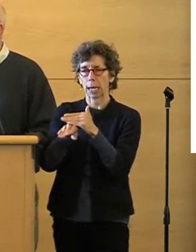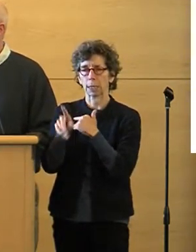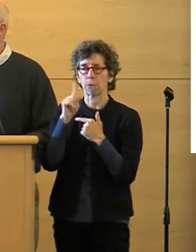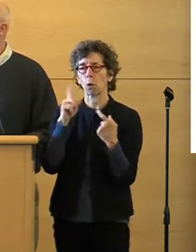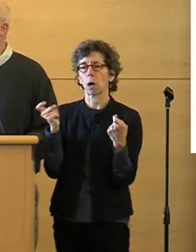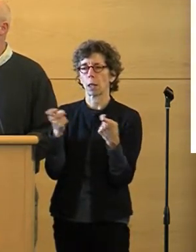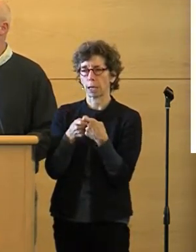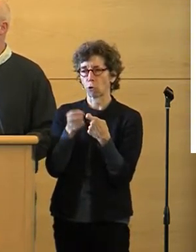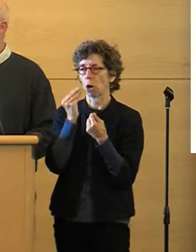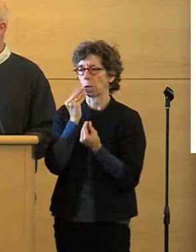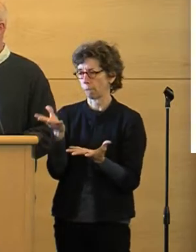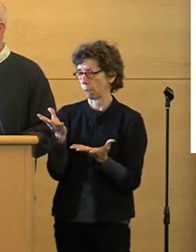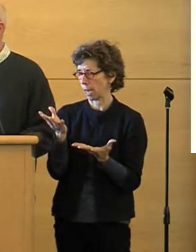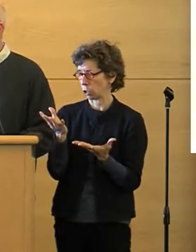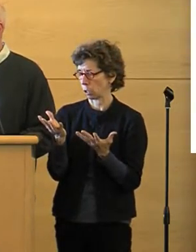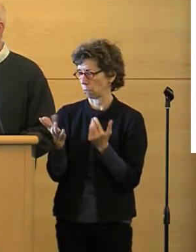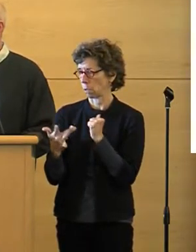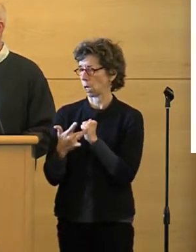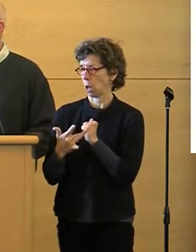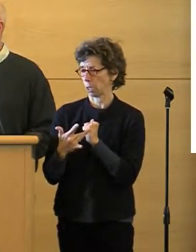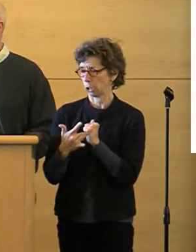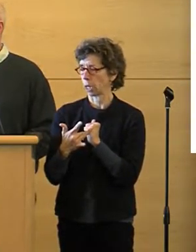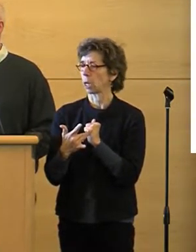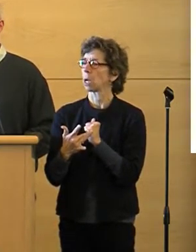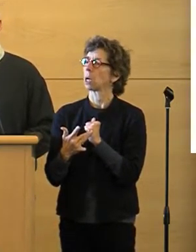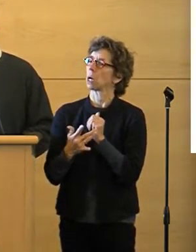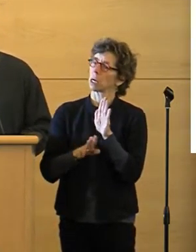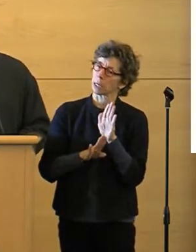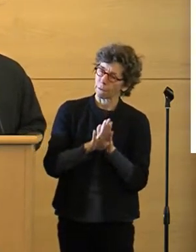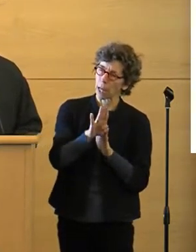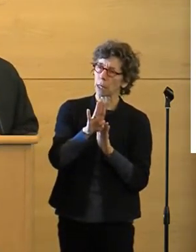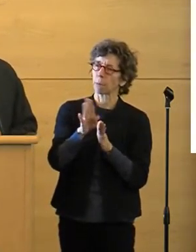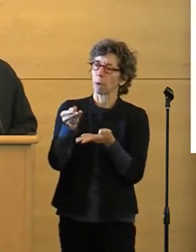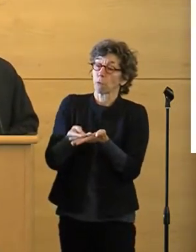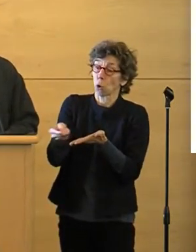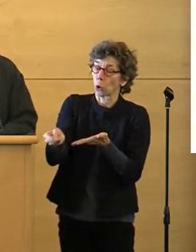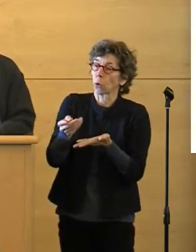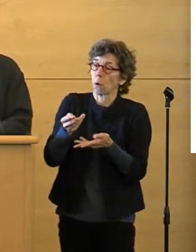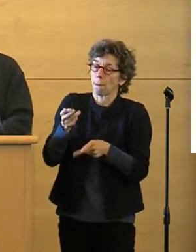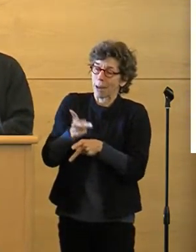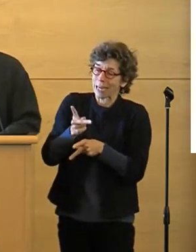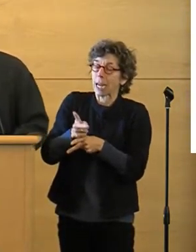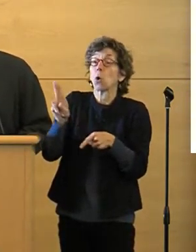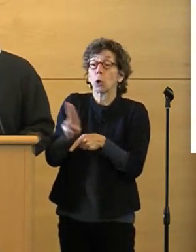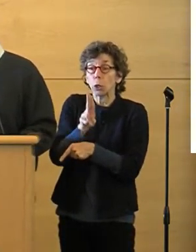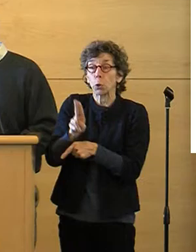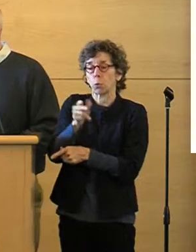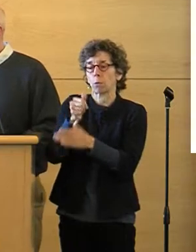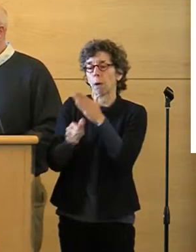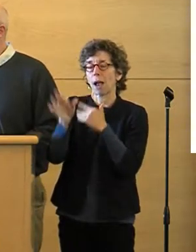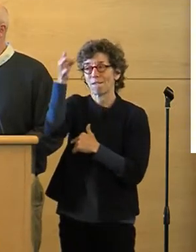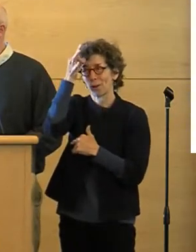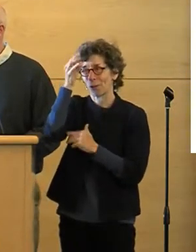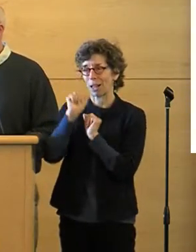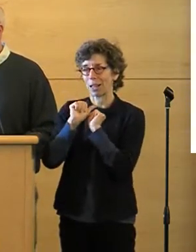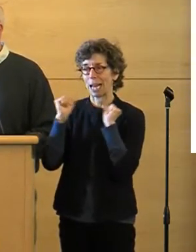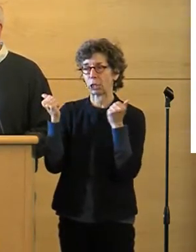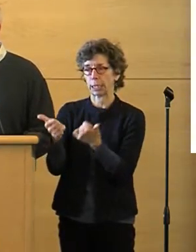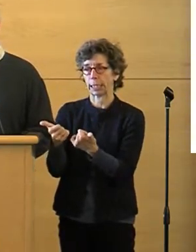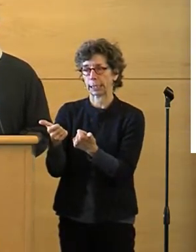they accompany the Section 508 law, which was amended. This is Section 508 of the Rehabilitation Act, amended in